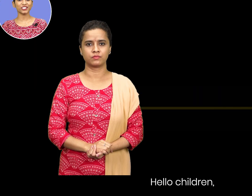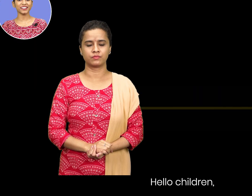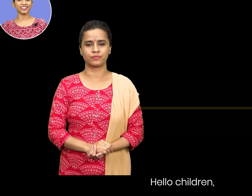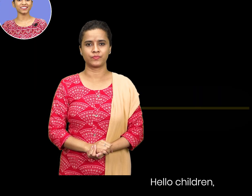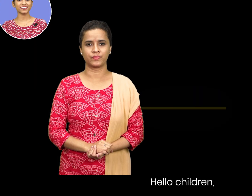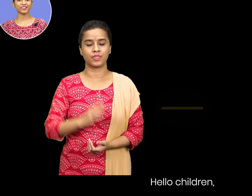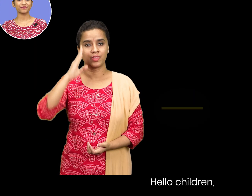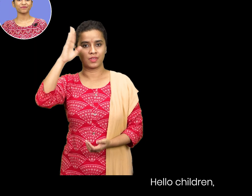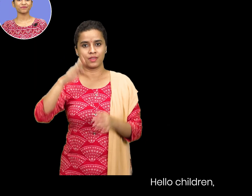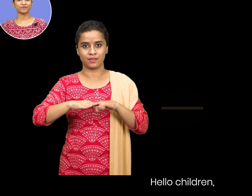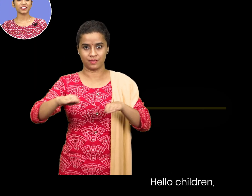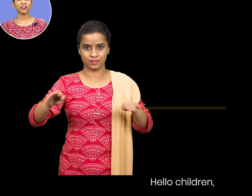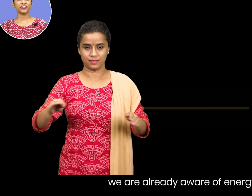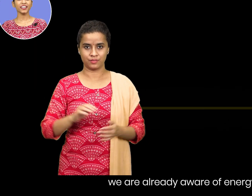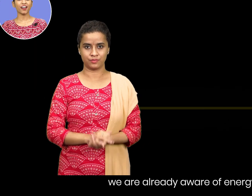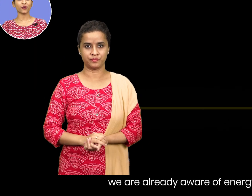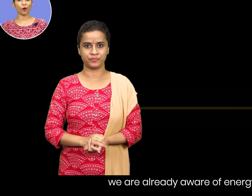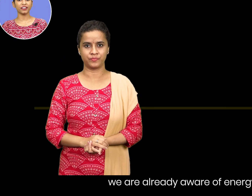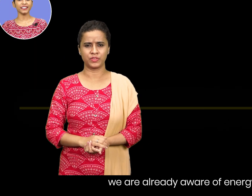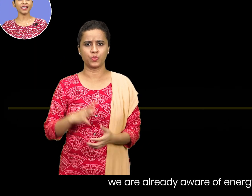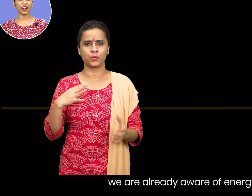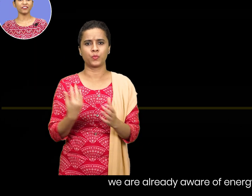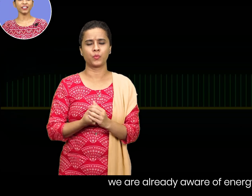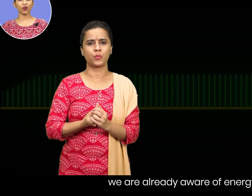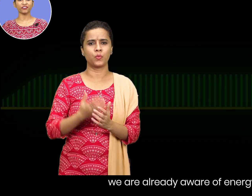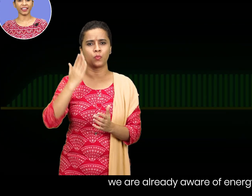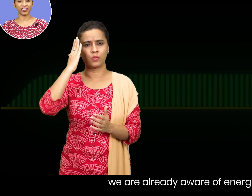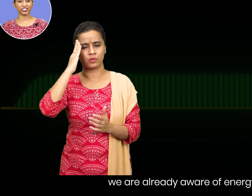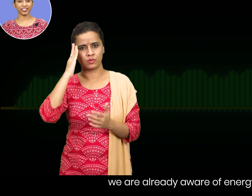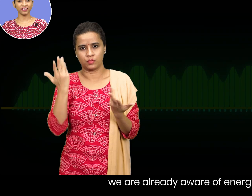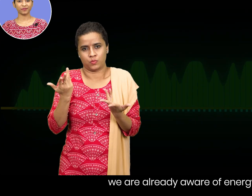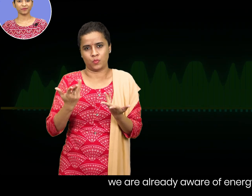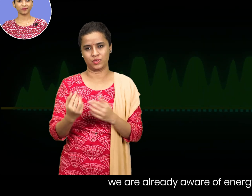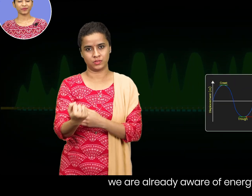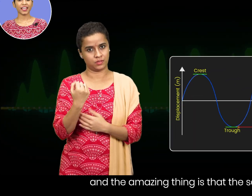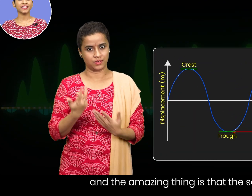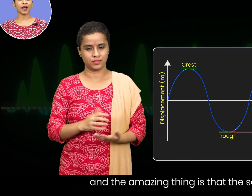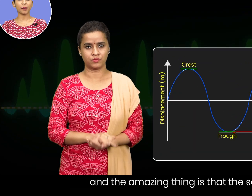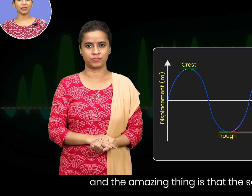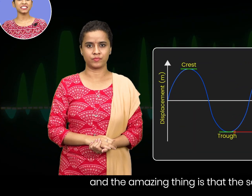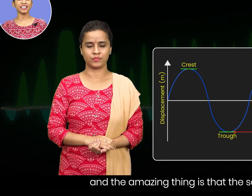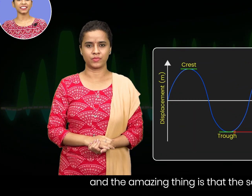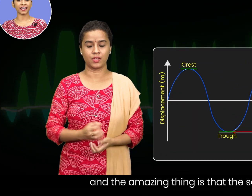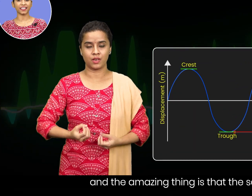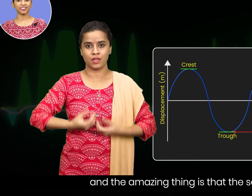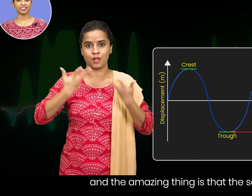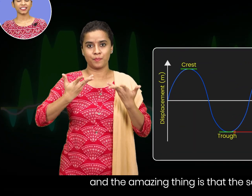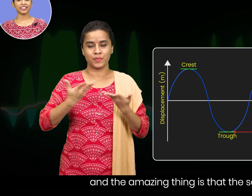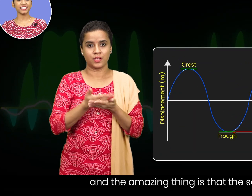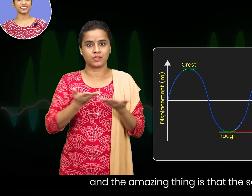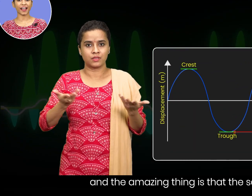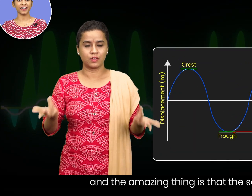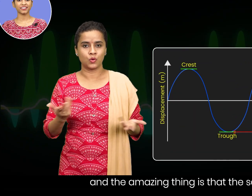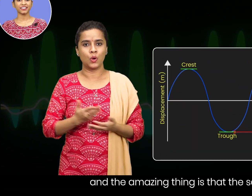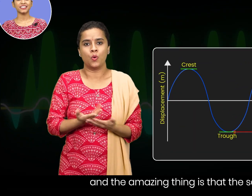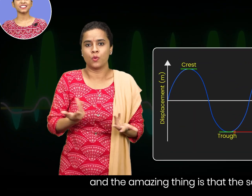Hello children, we are already aware of energy, and the amazing thing